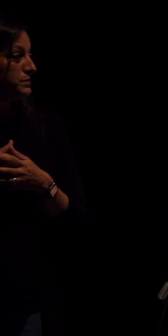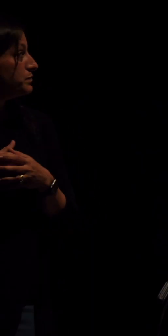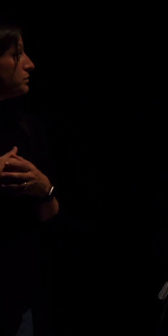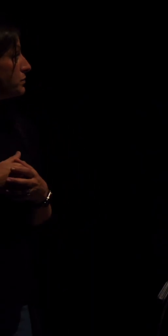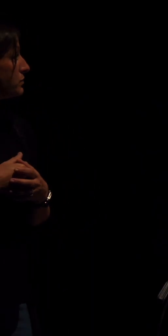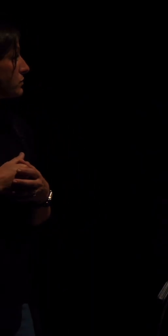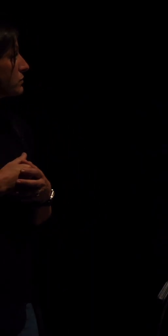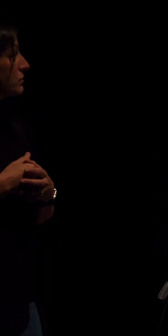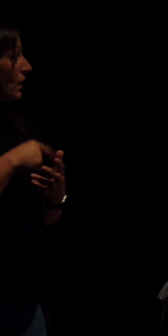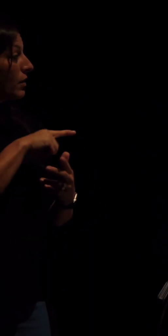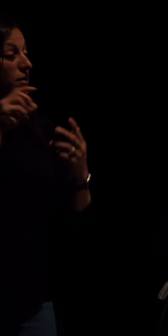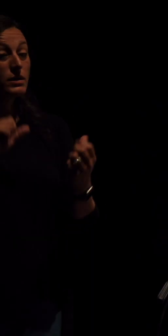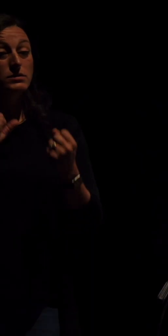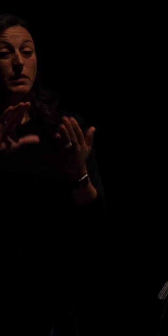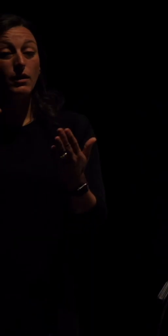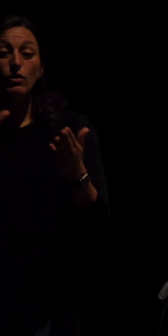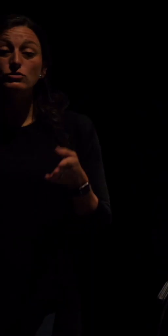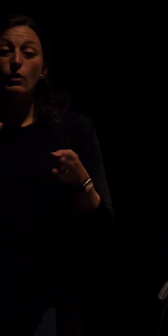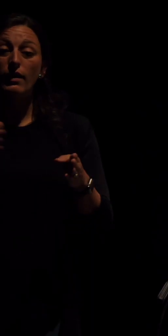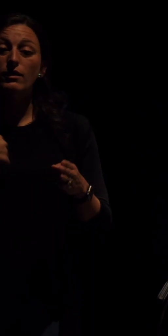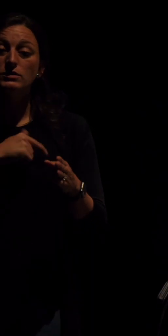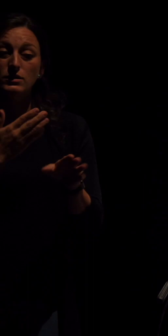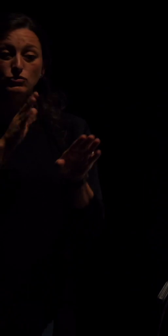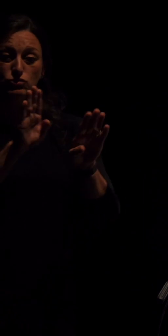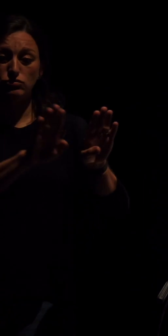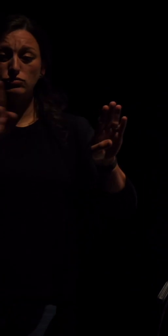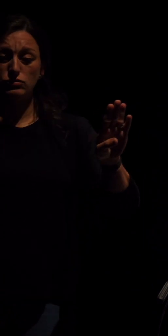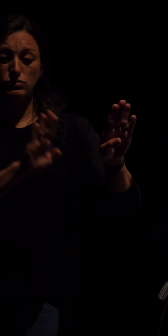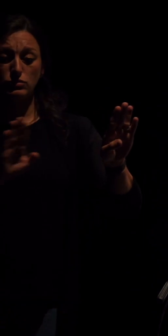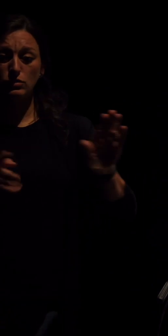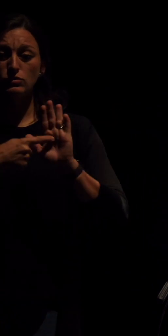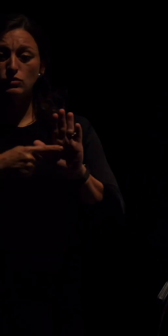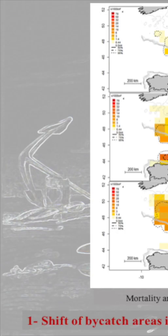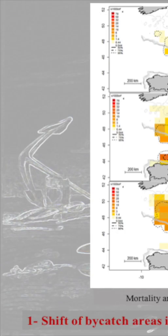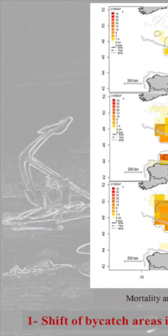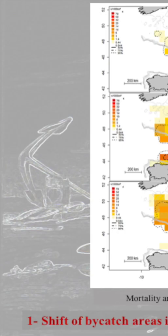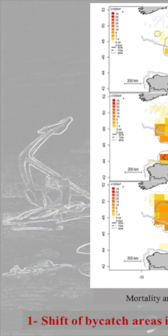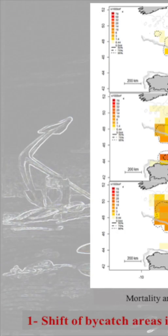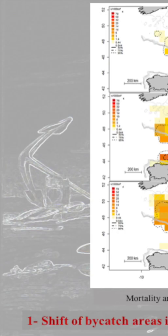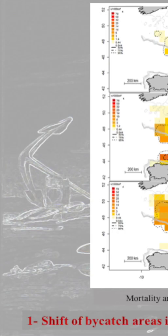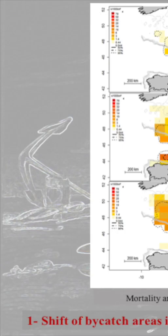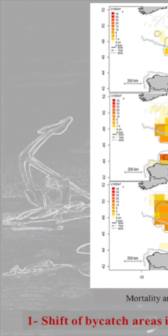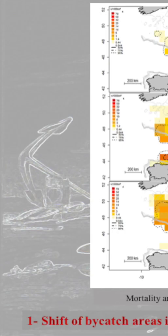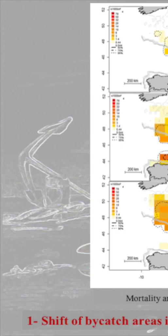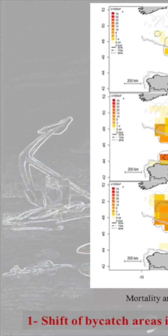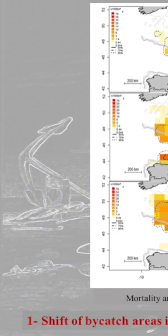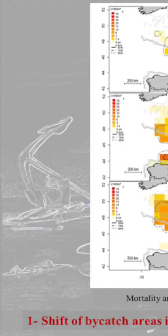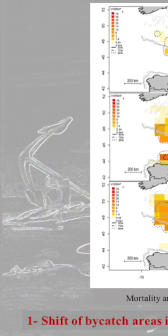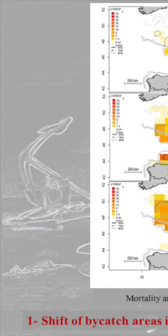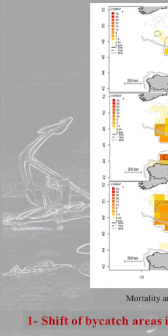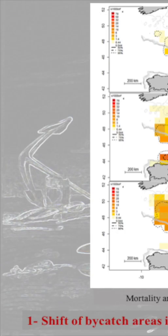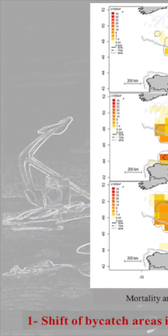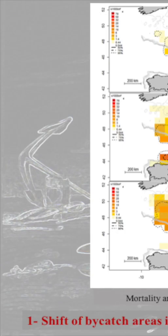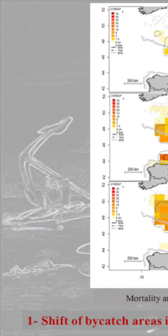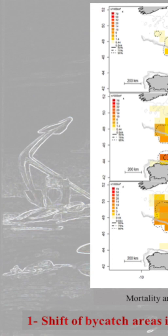This method also allowed to map the bycatch areas inferred from strandings, and we can see